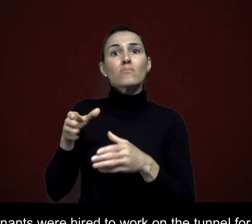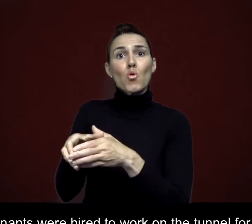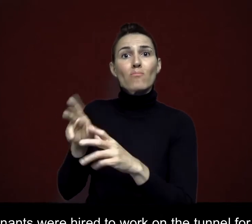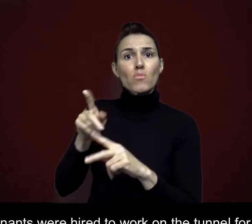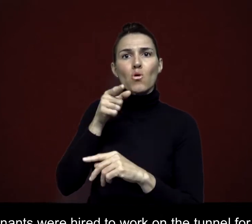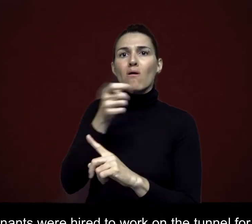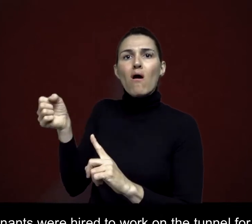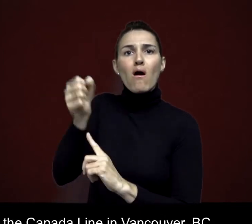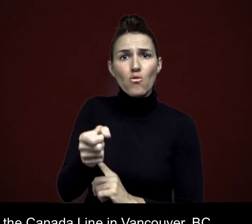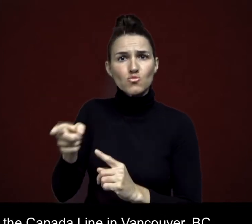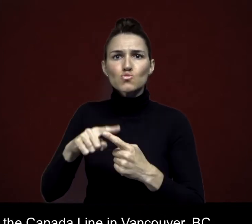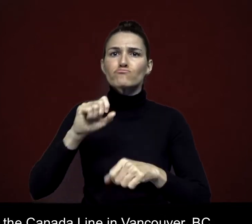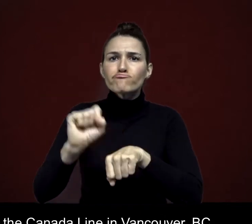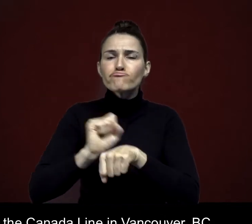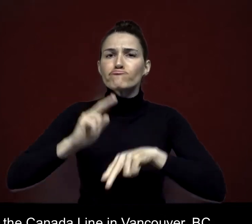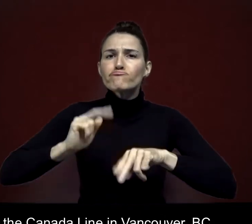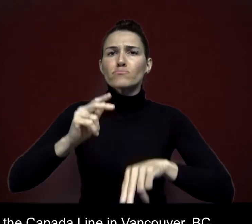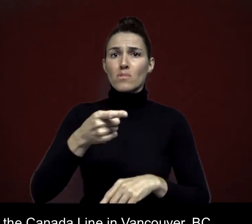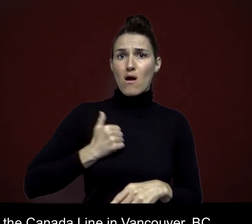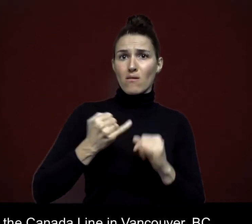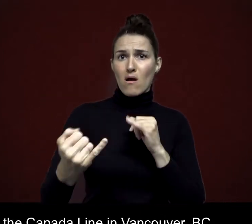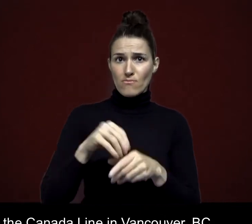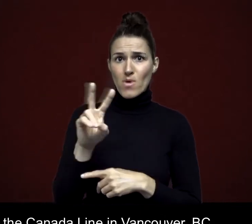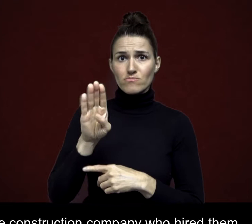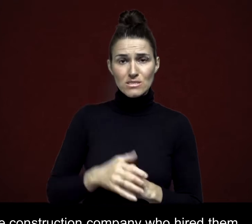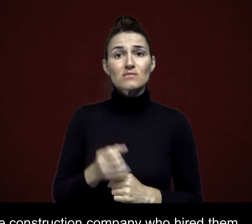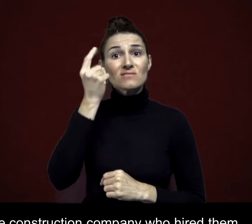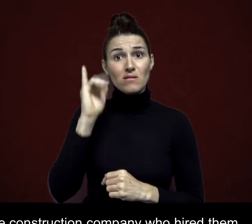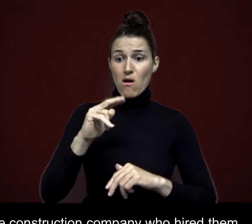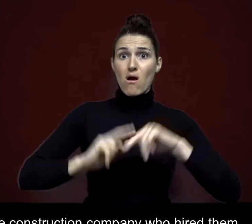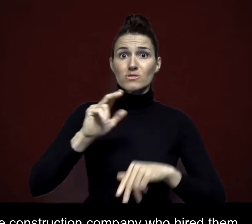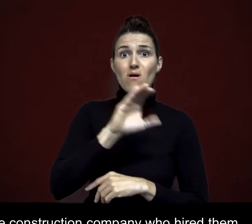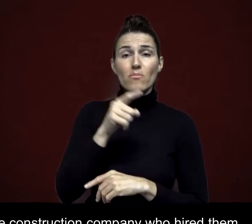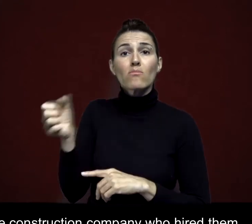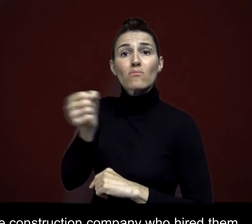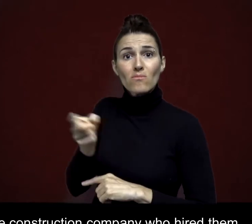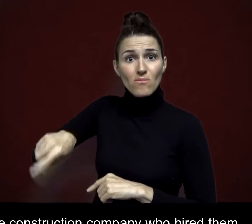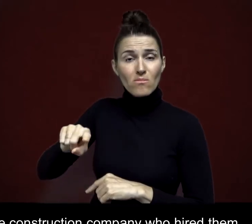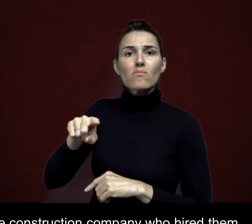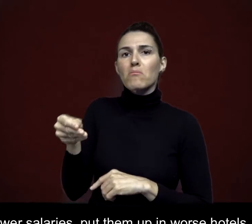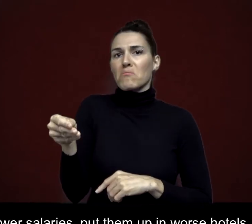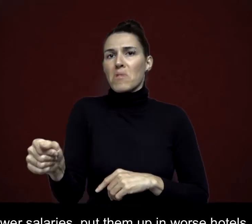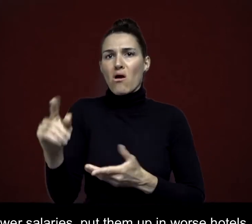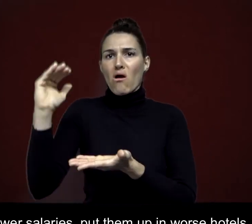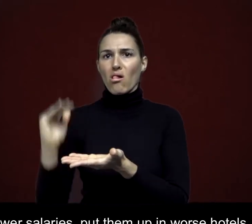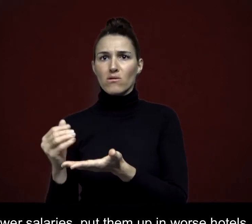on the tunnel for constructing the Canada Line in Vancouver, BC. However, the construction company who hired them paid them lower